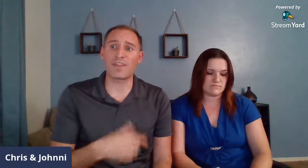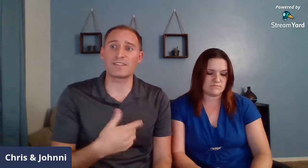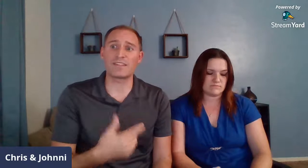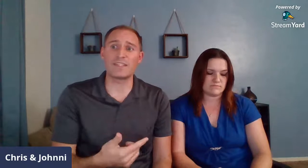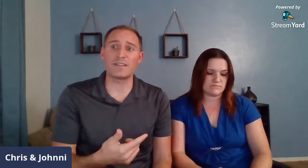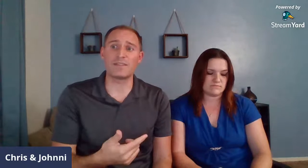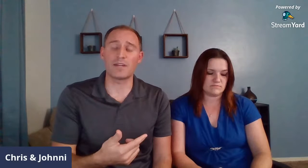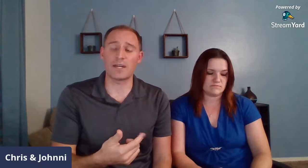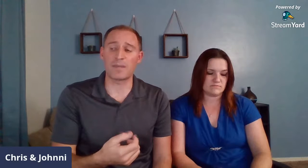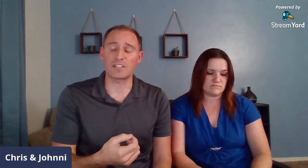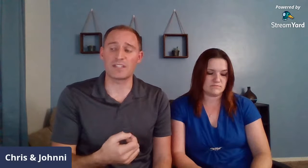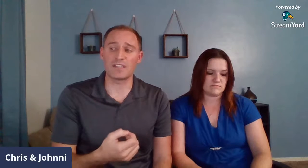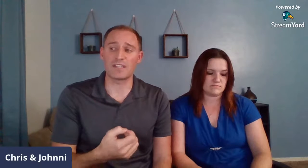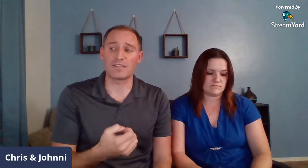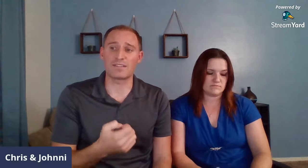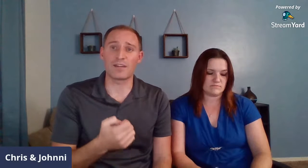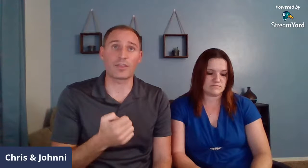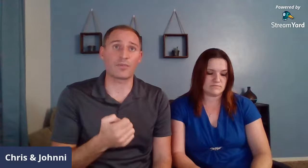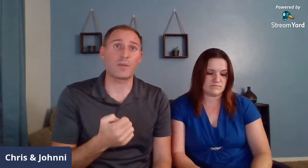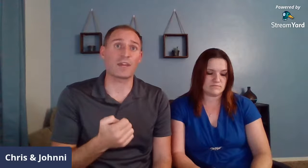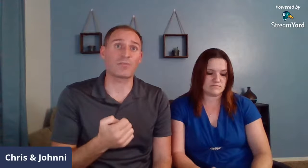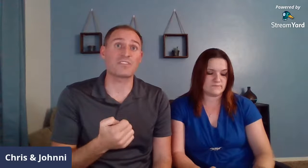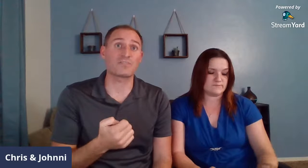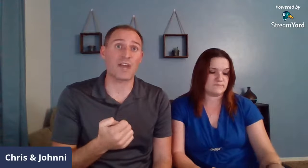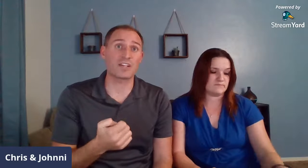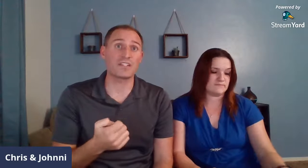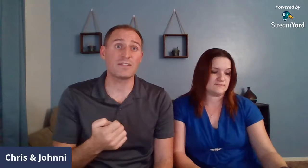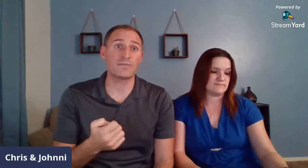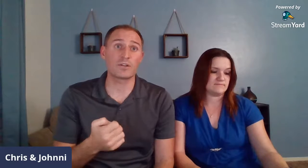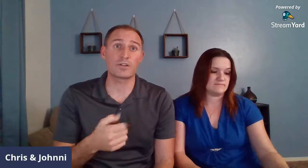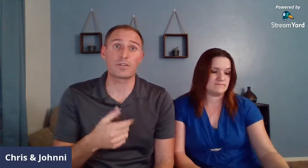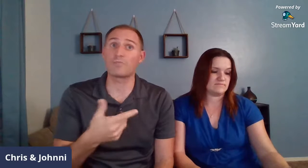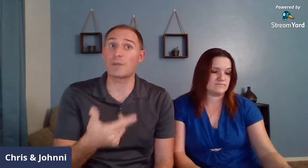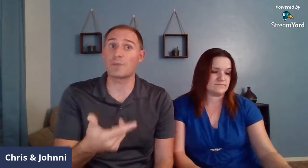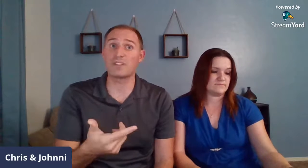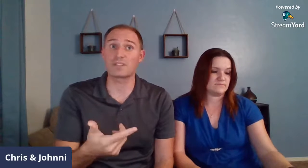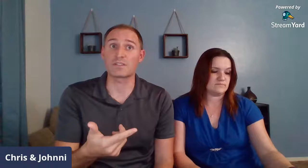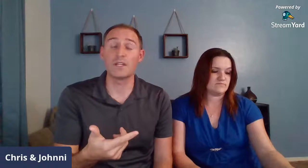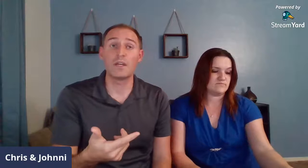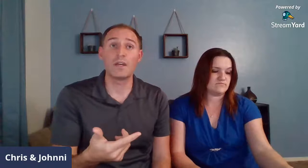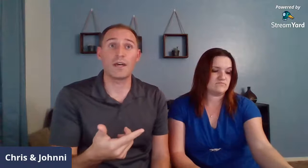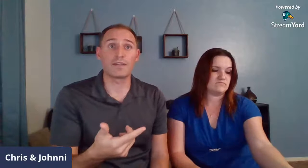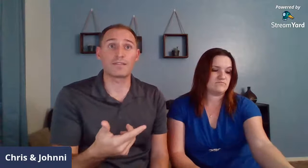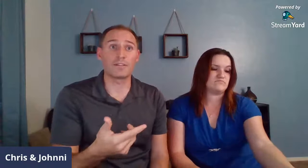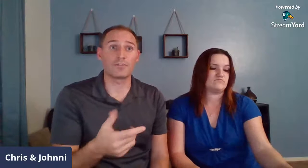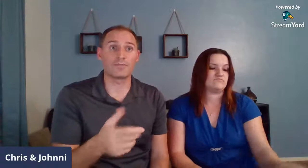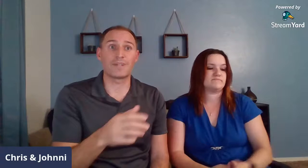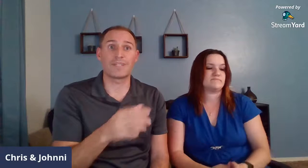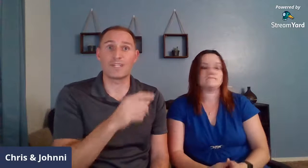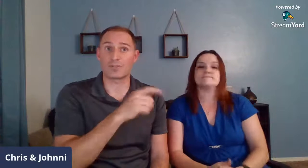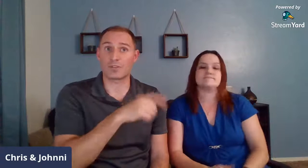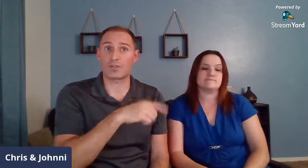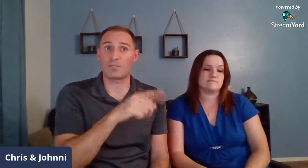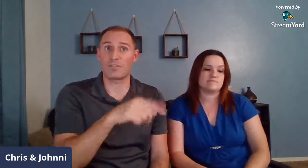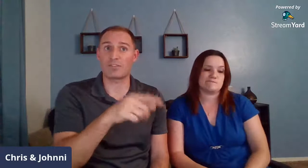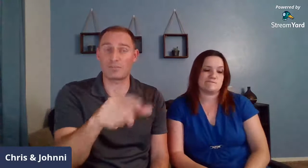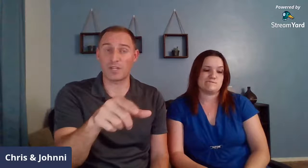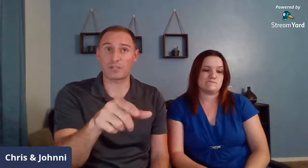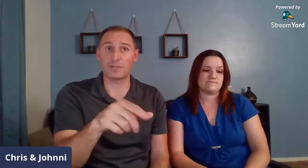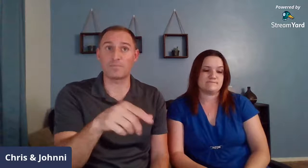things that he mentioned is a 3x3 strategy for repetition. And so again, short-term, mid-term, long-term.